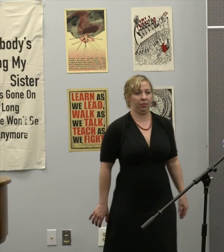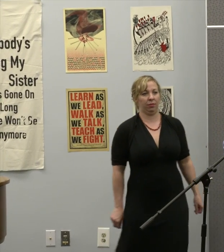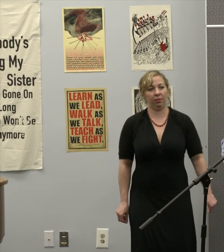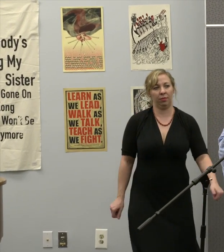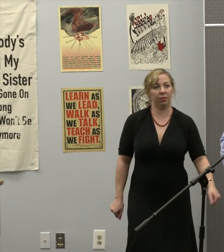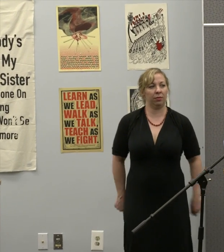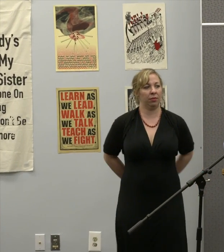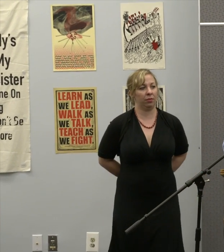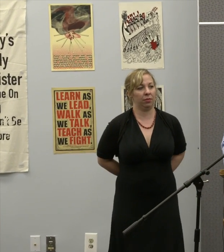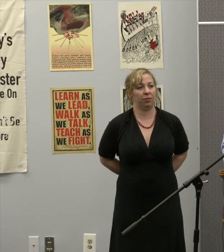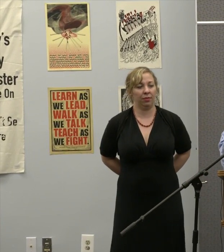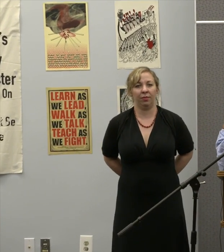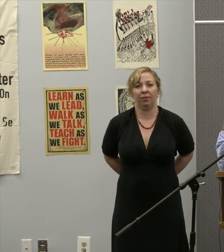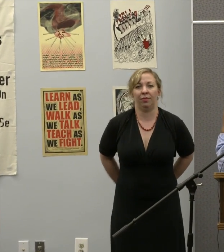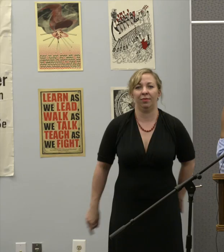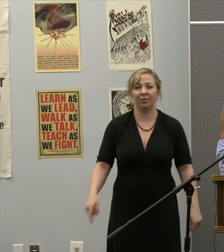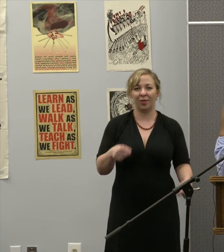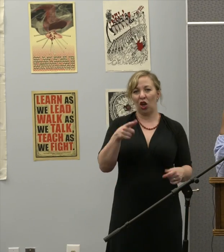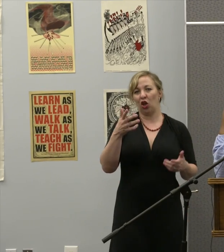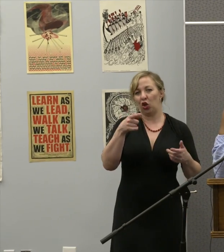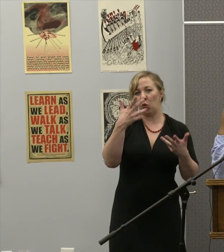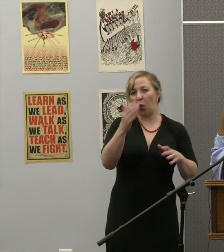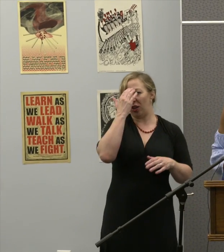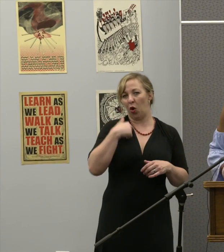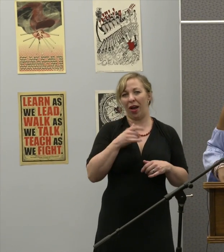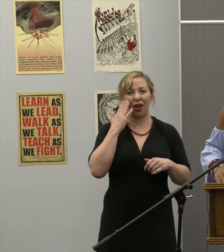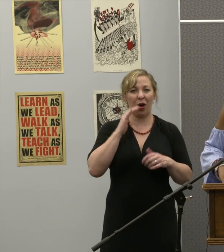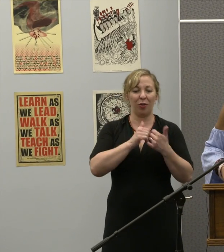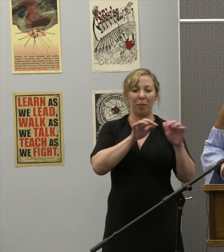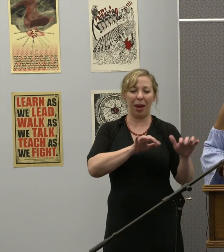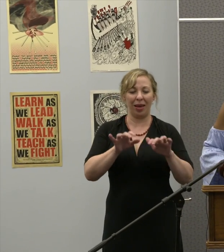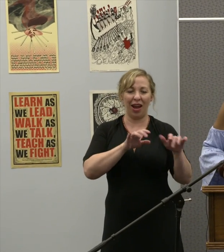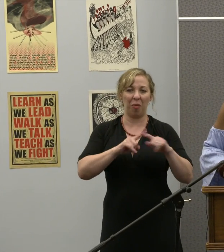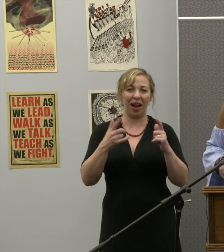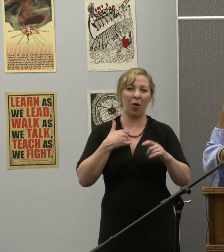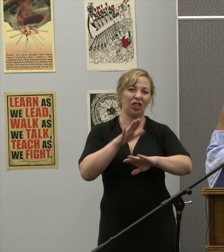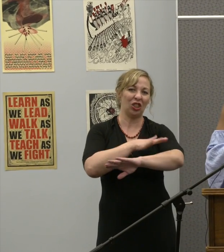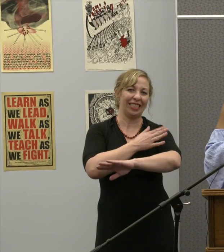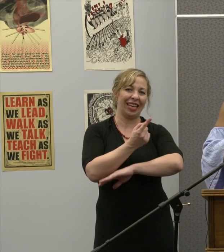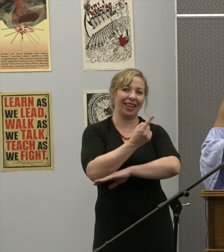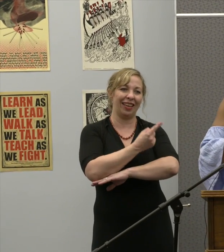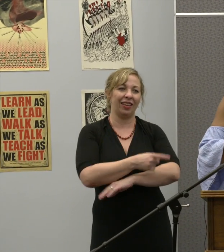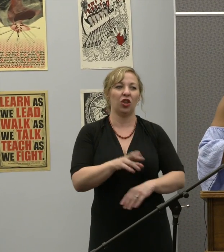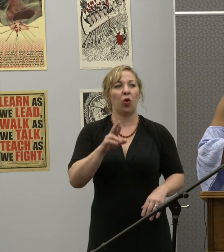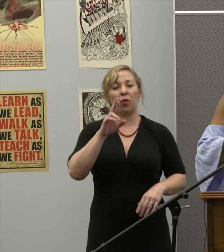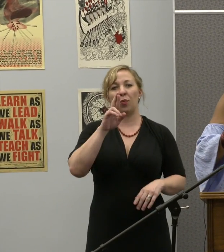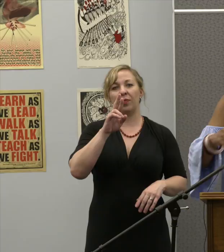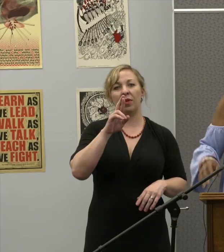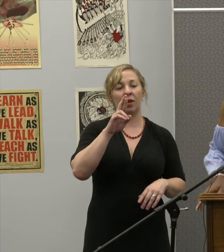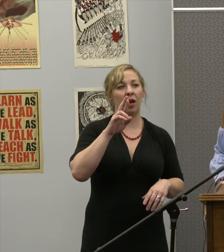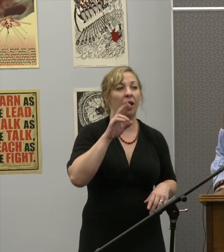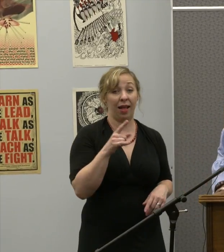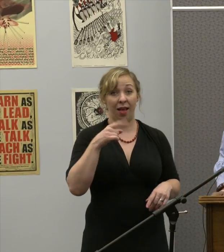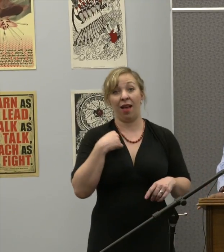All right, y'all. So you know I know how to play piano already, but I wanna do this a cappella. I actually learned this a cappella. I wanna give a shout out to Virginia State University at